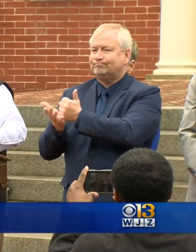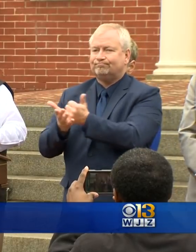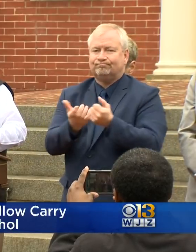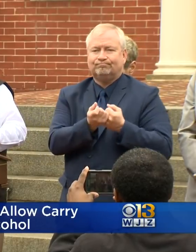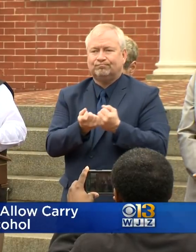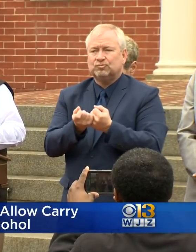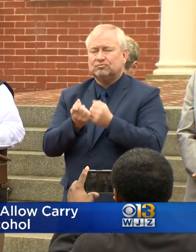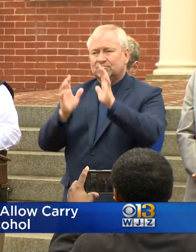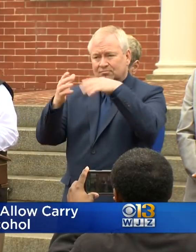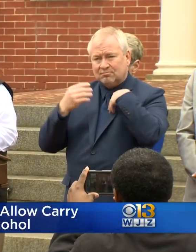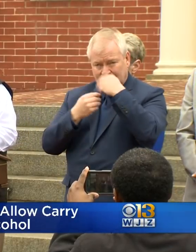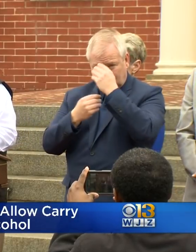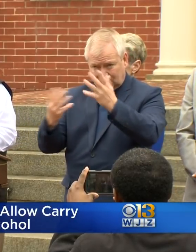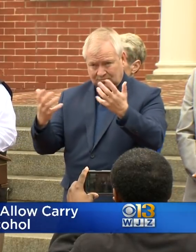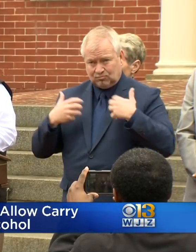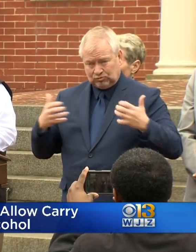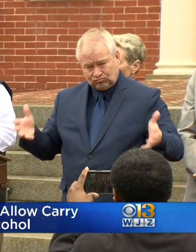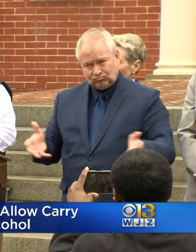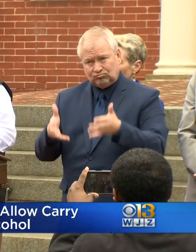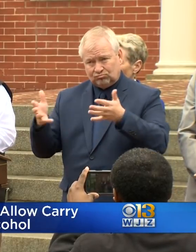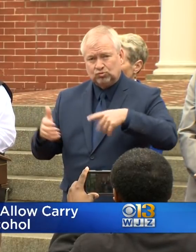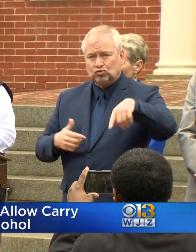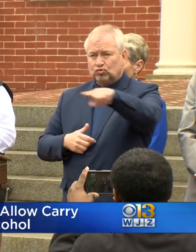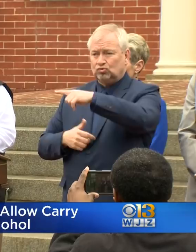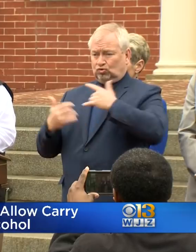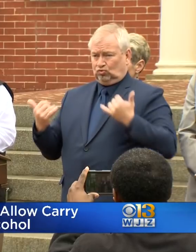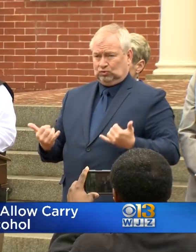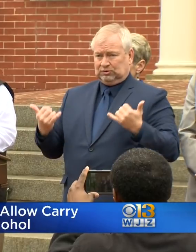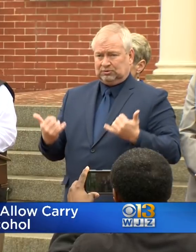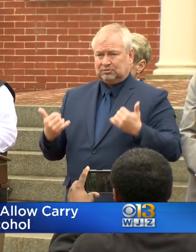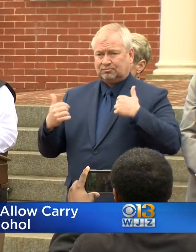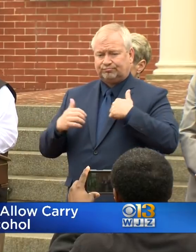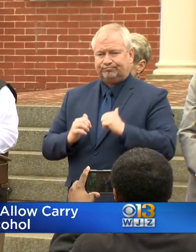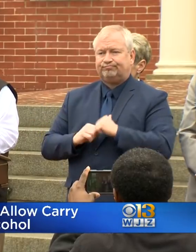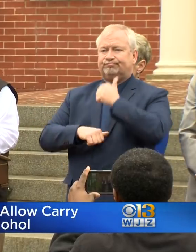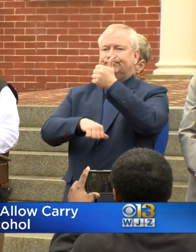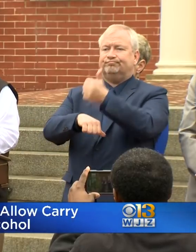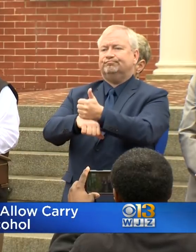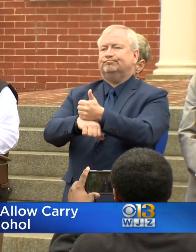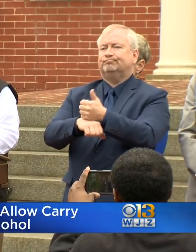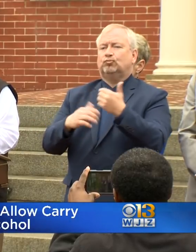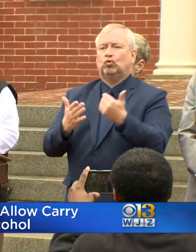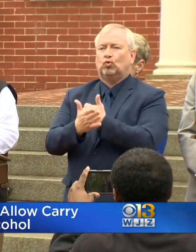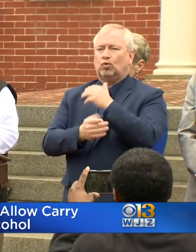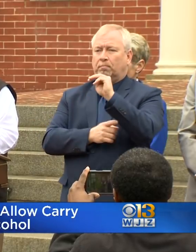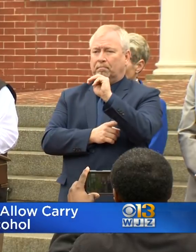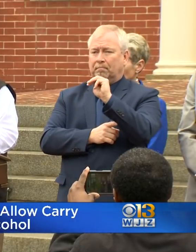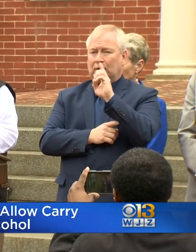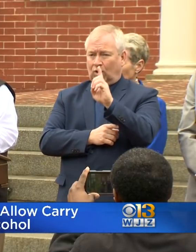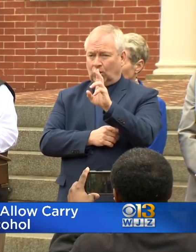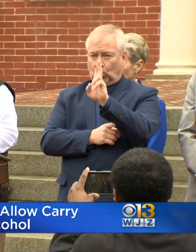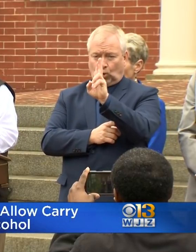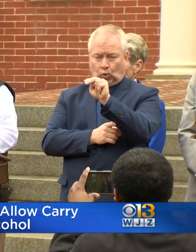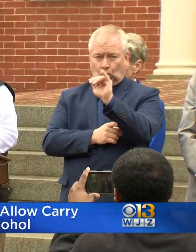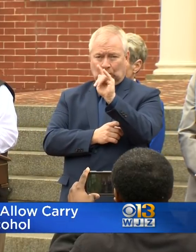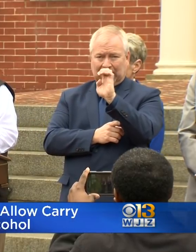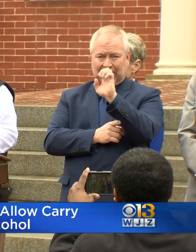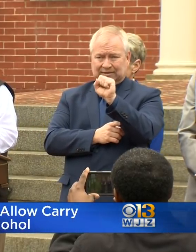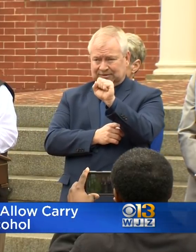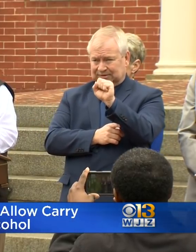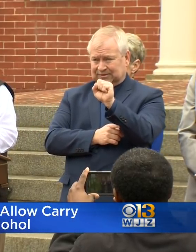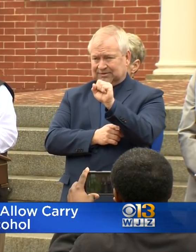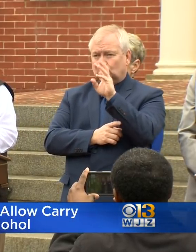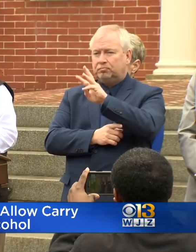spirit, today we are launching a new Maryland Unites website